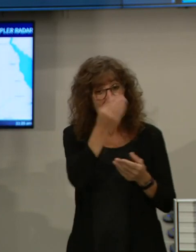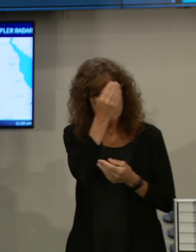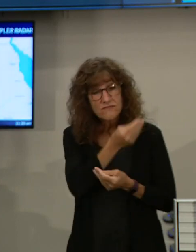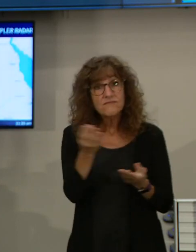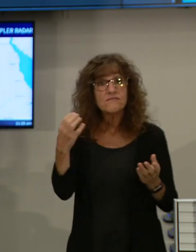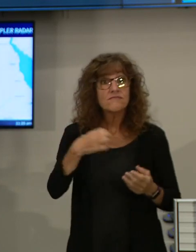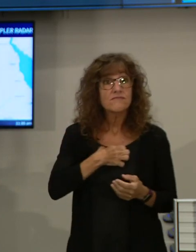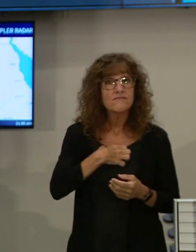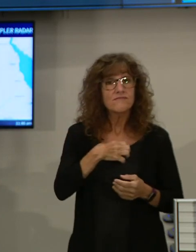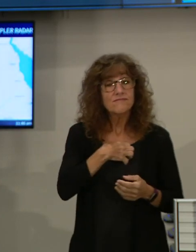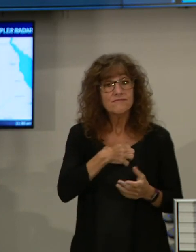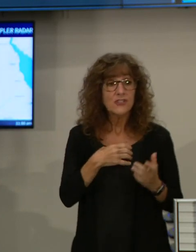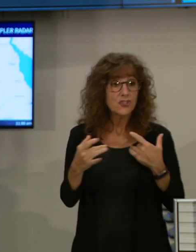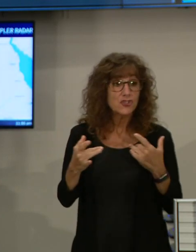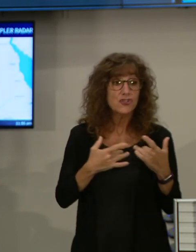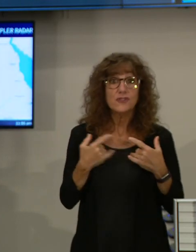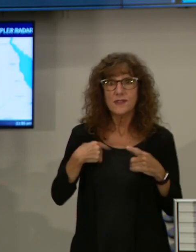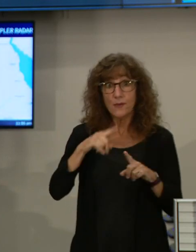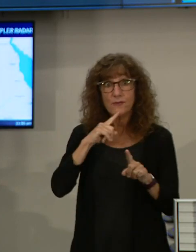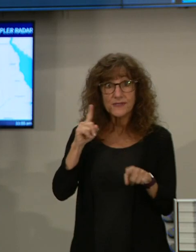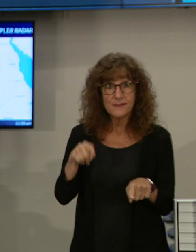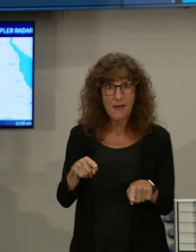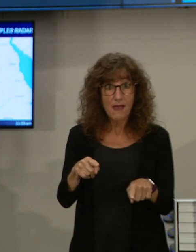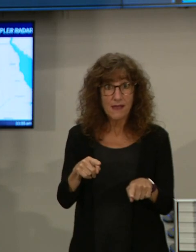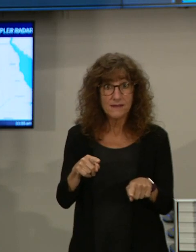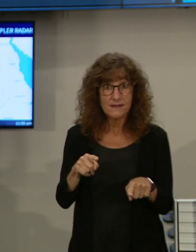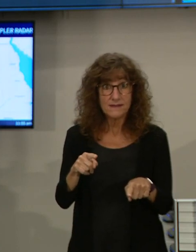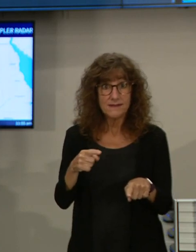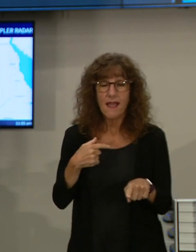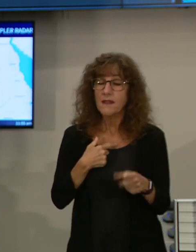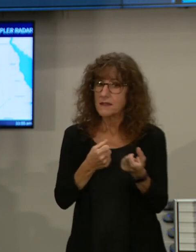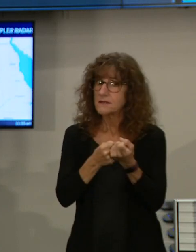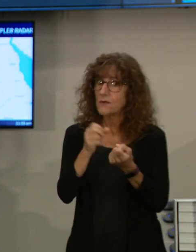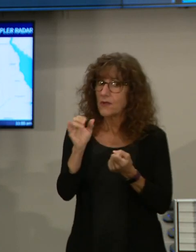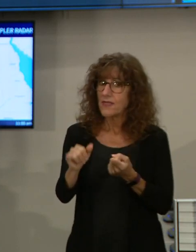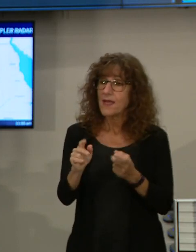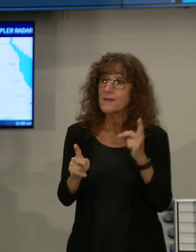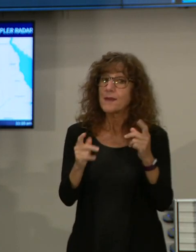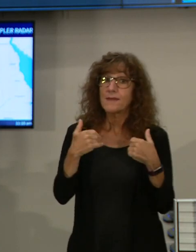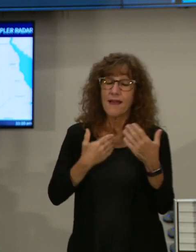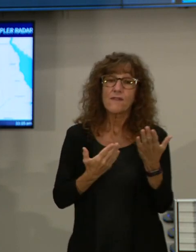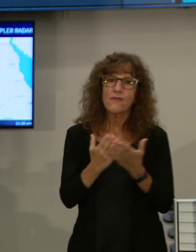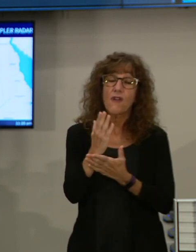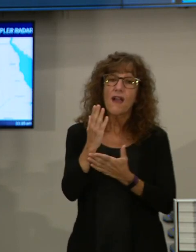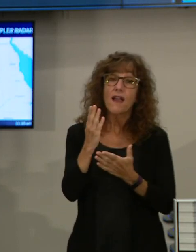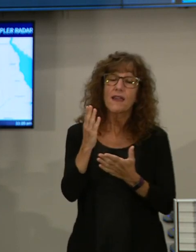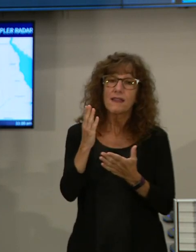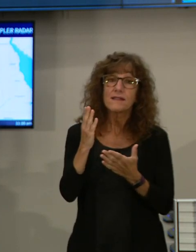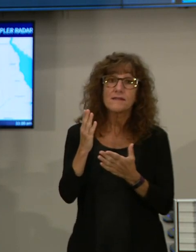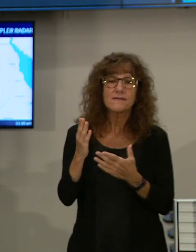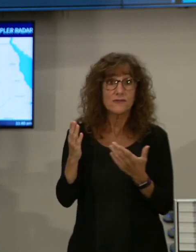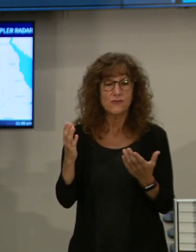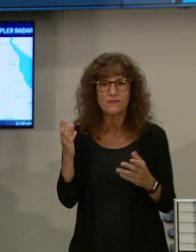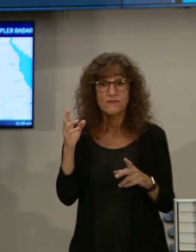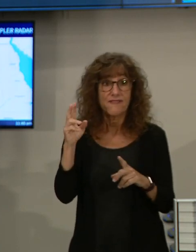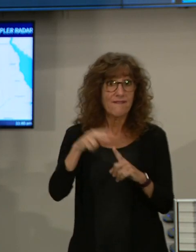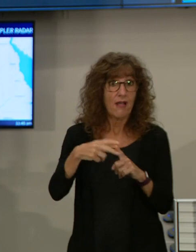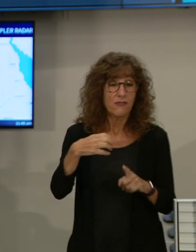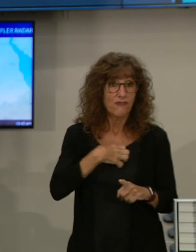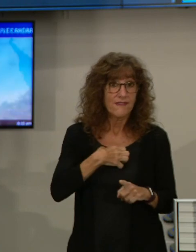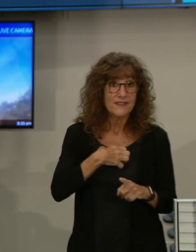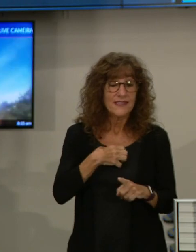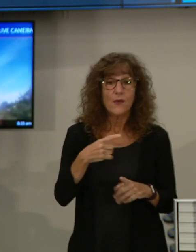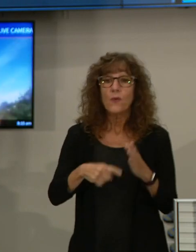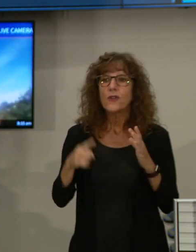forward and that we answer them. And I am all for that people have a right to have their grievances heard. Now, the thing that you've heard me say